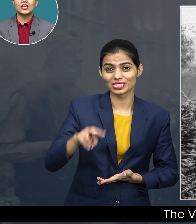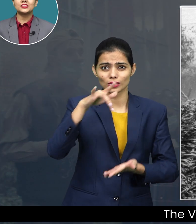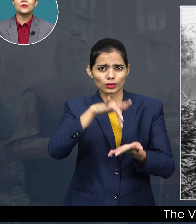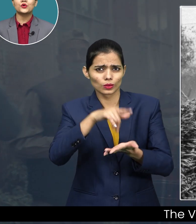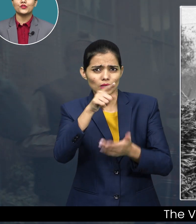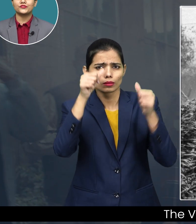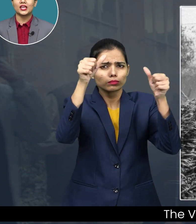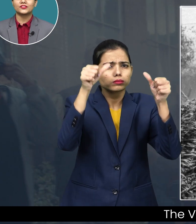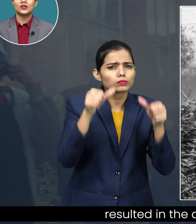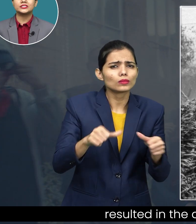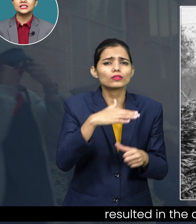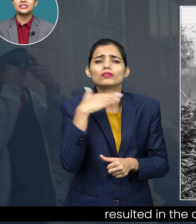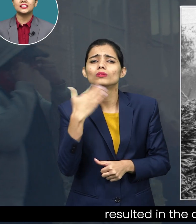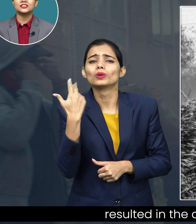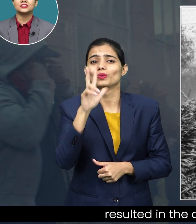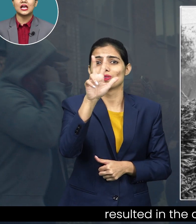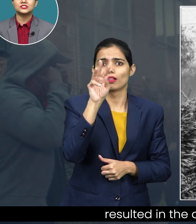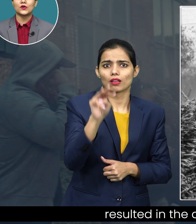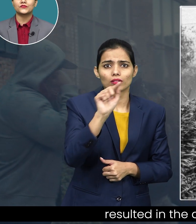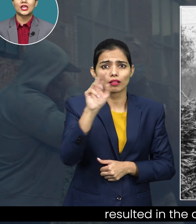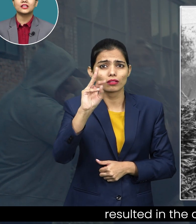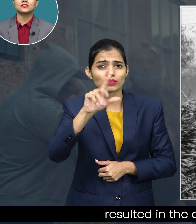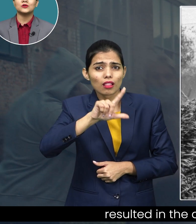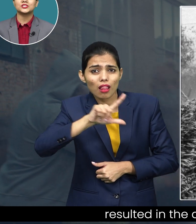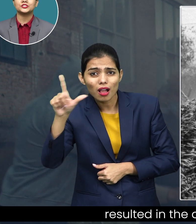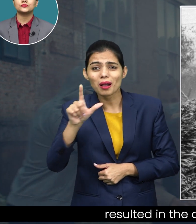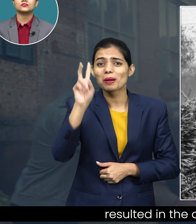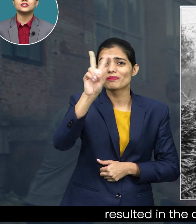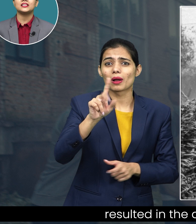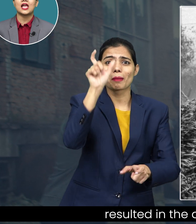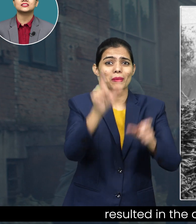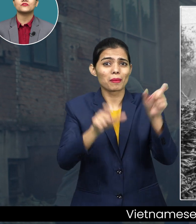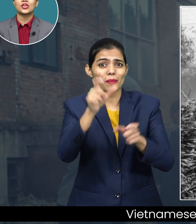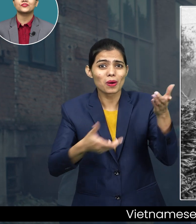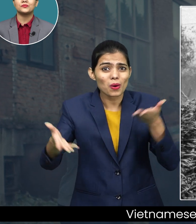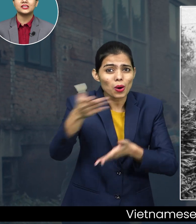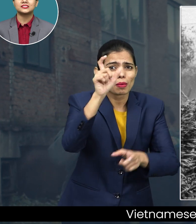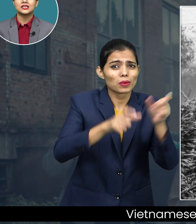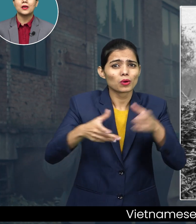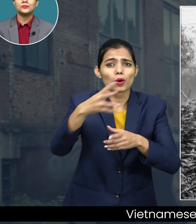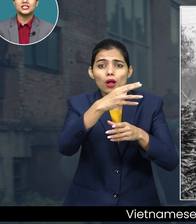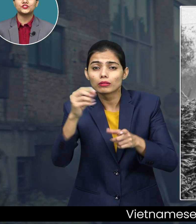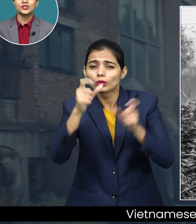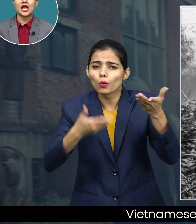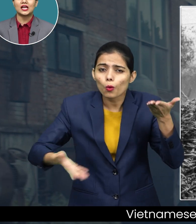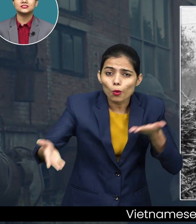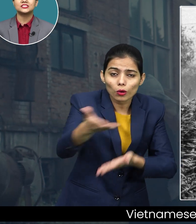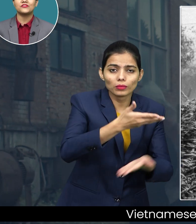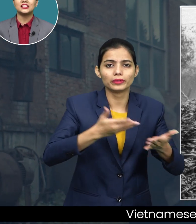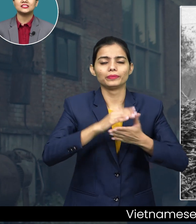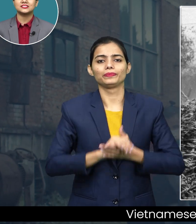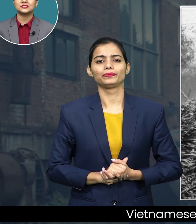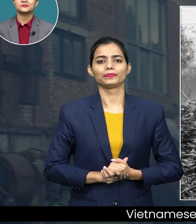The Vietnam conflict resulted in the deaths of 8,000 to 30 lakhs Vietnamese military